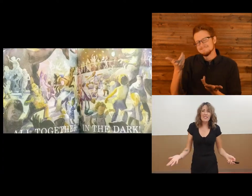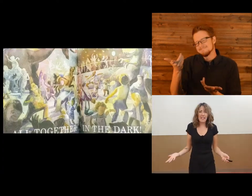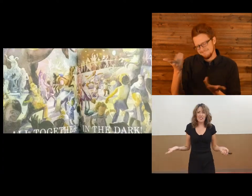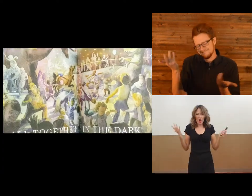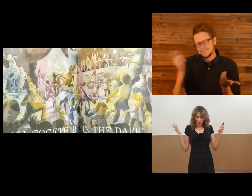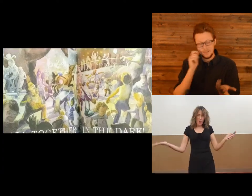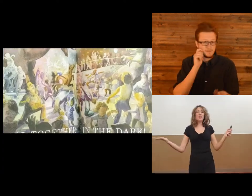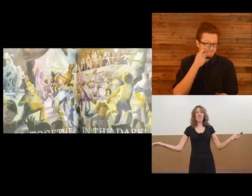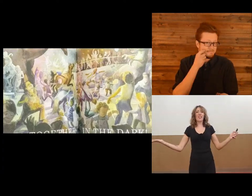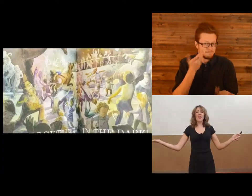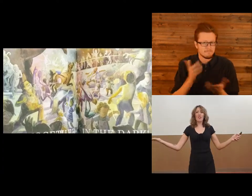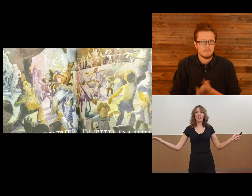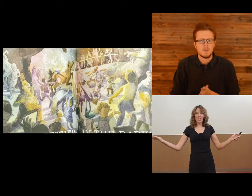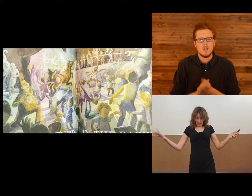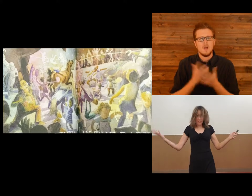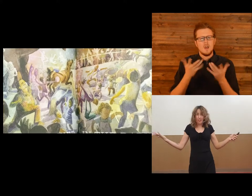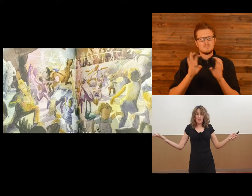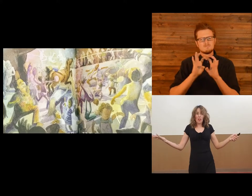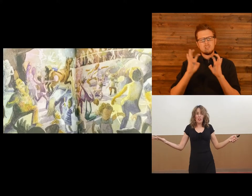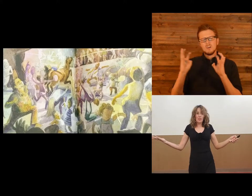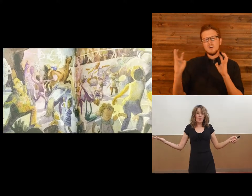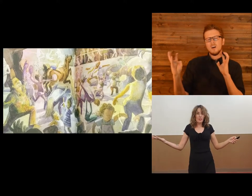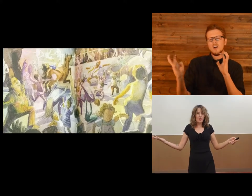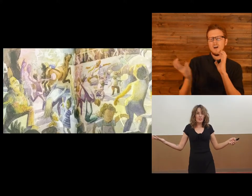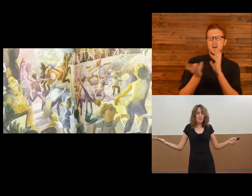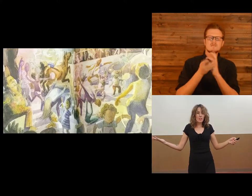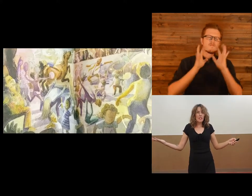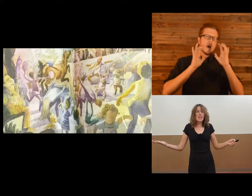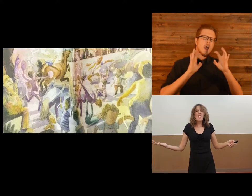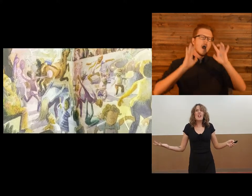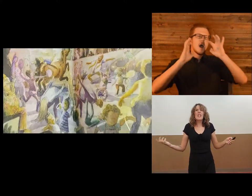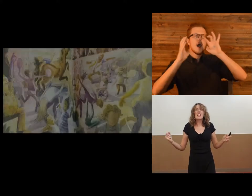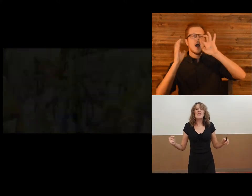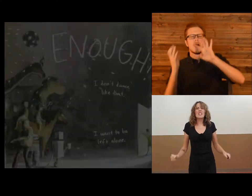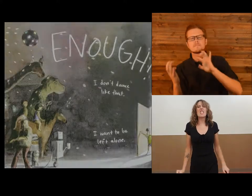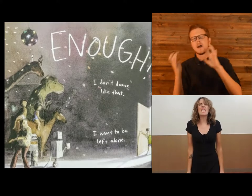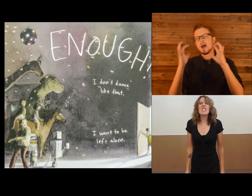And you can dance all together in the dark.